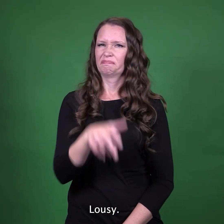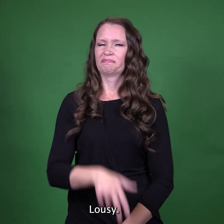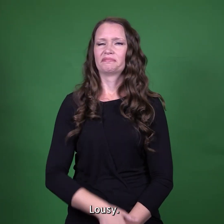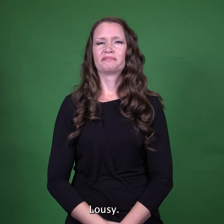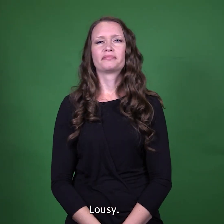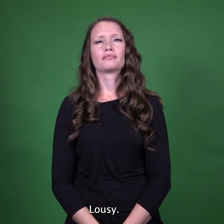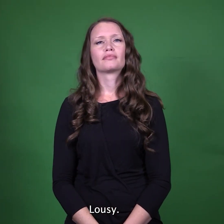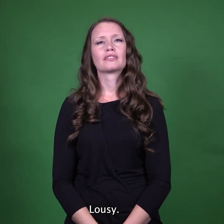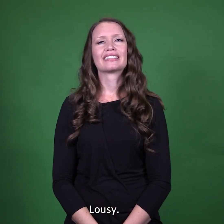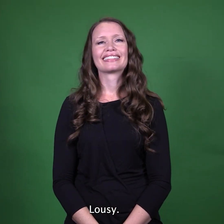Lousy.